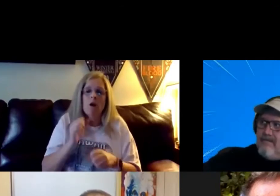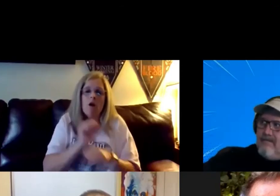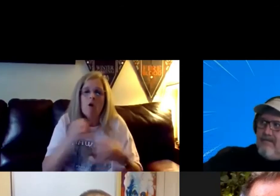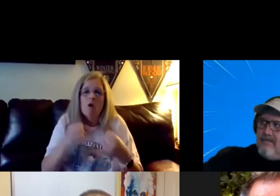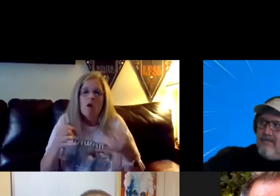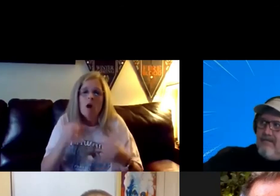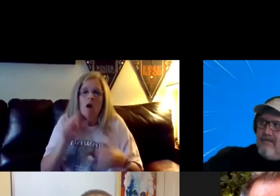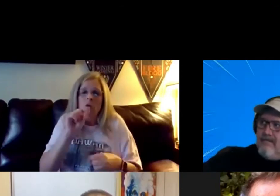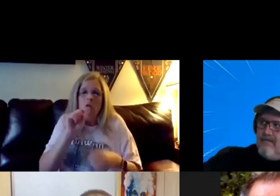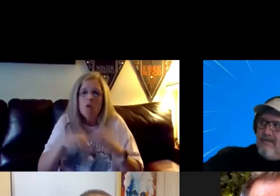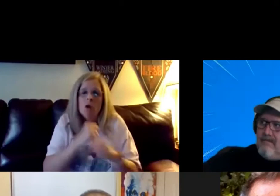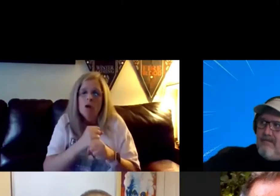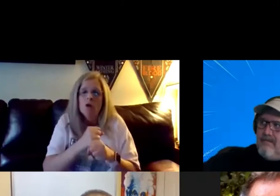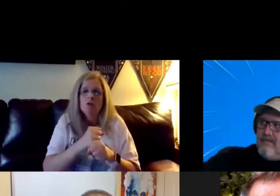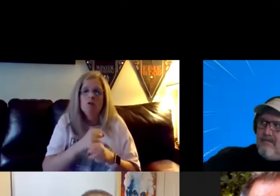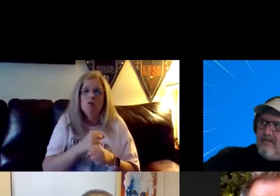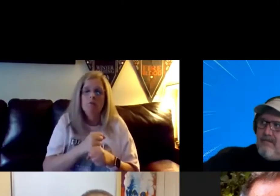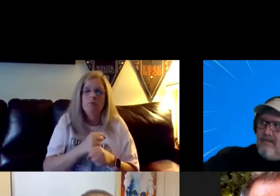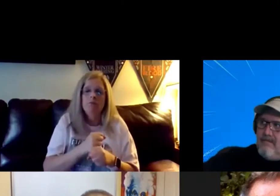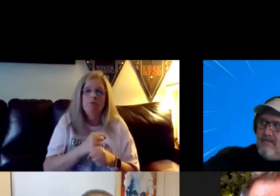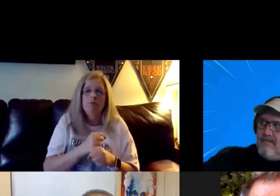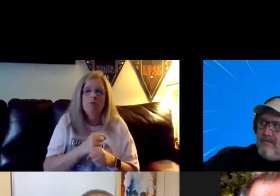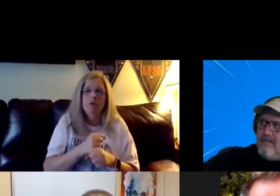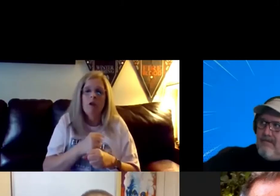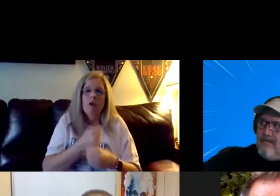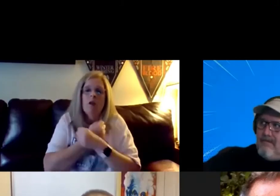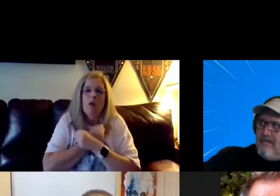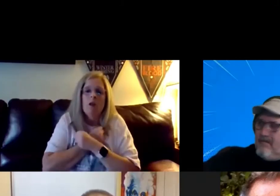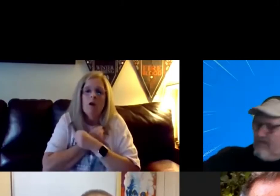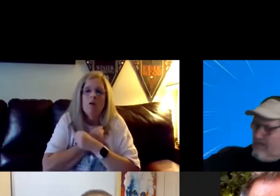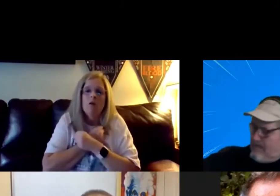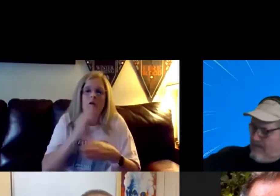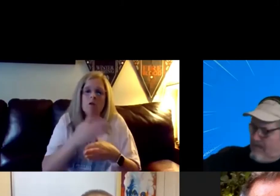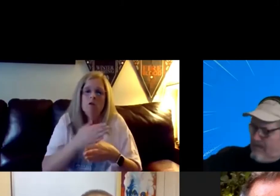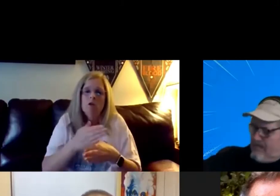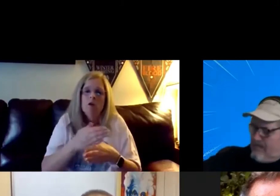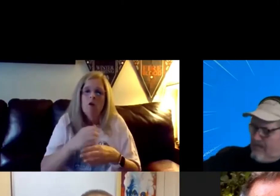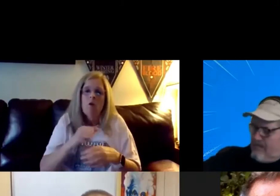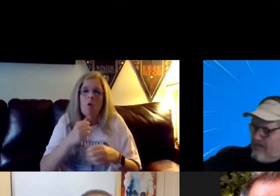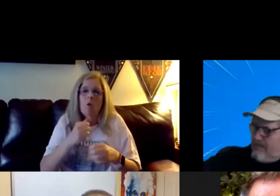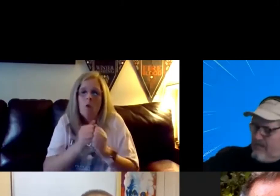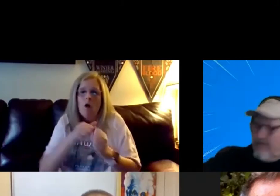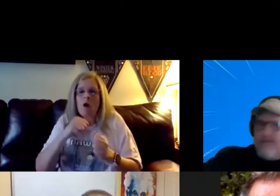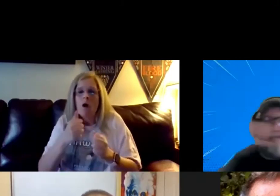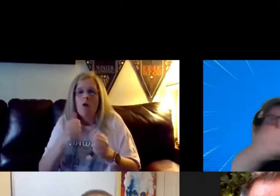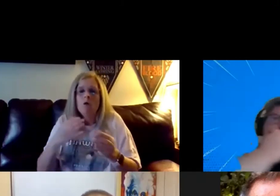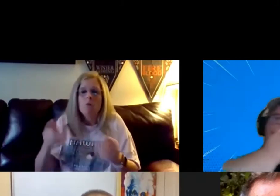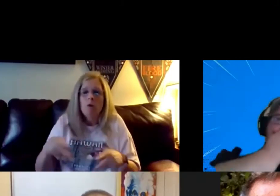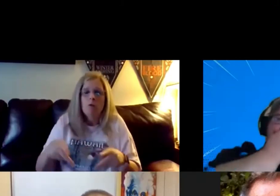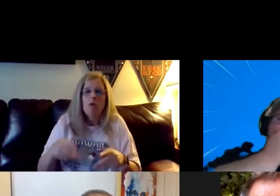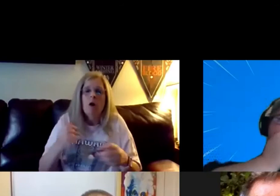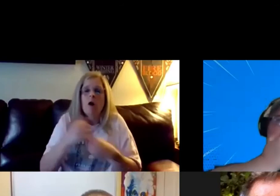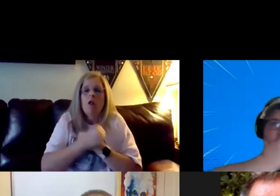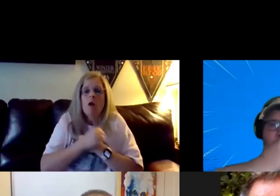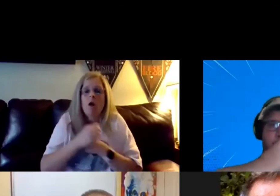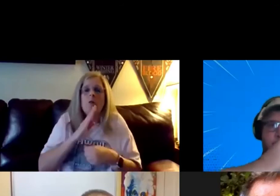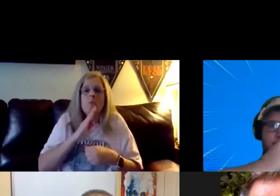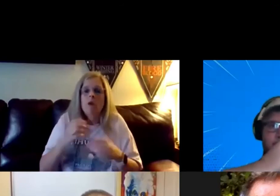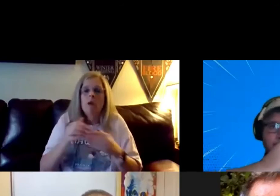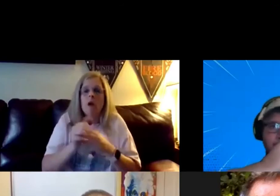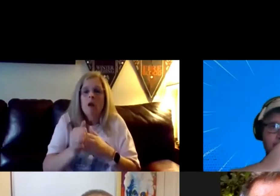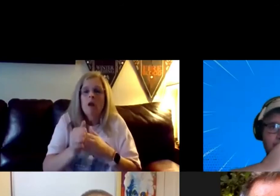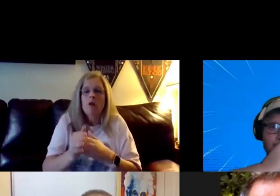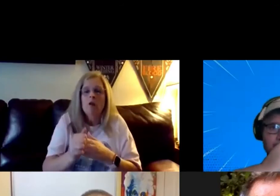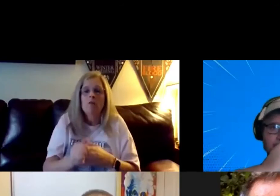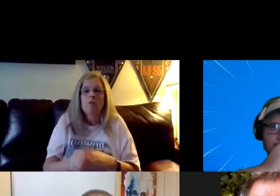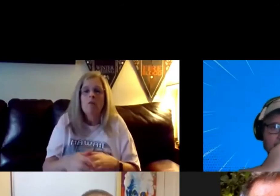years, and I love sharing with other people. I love being a leader, but the biggest